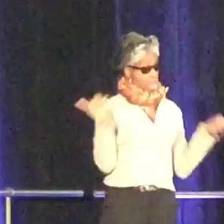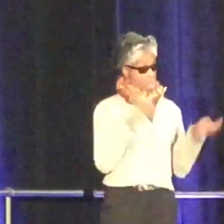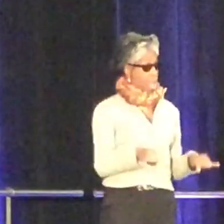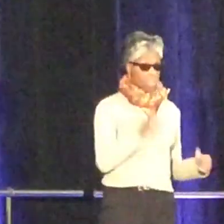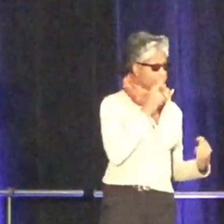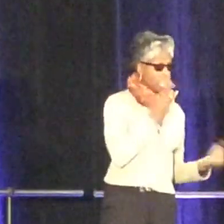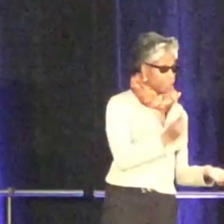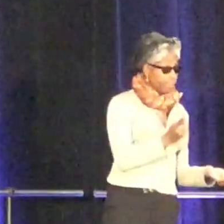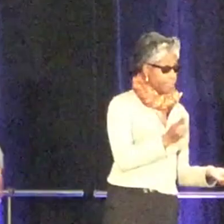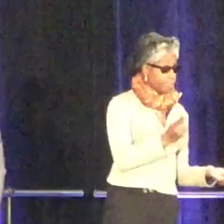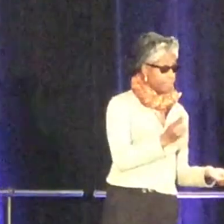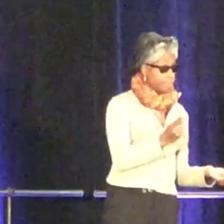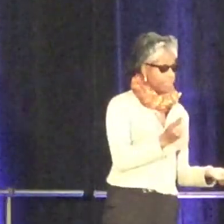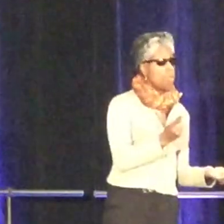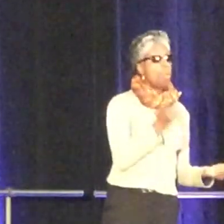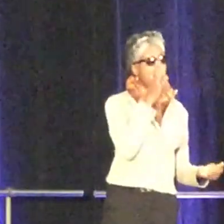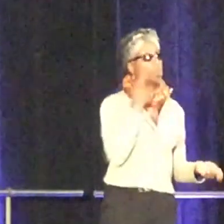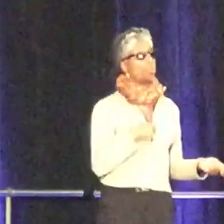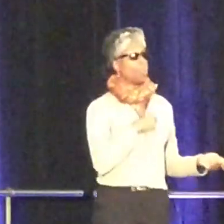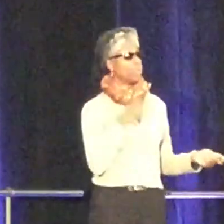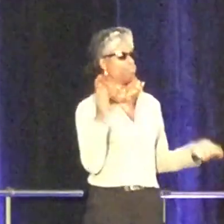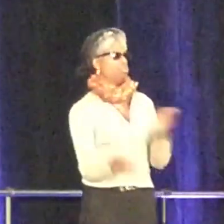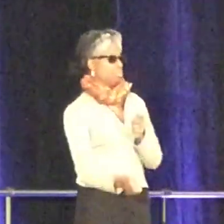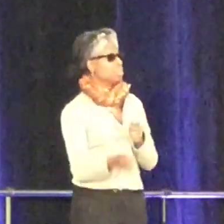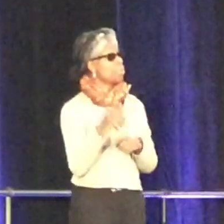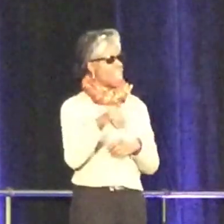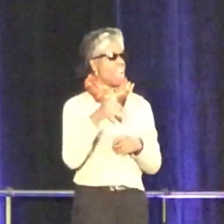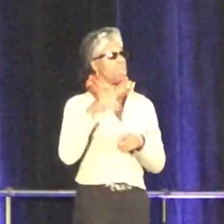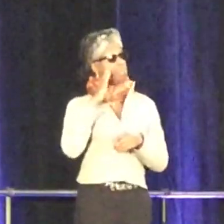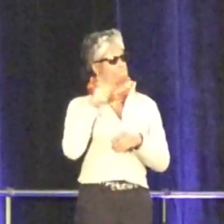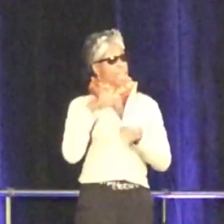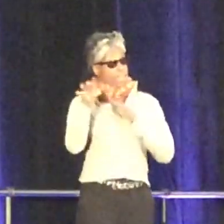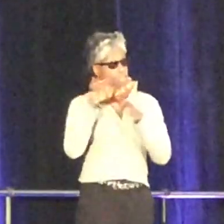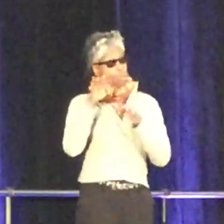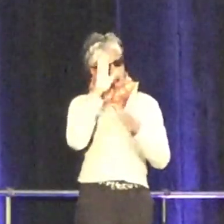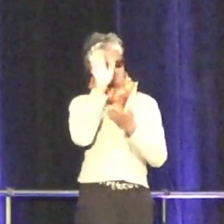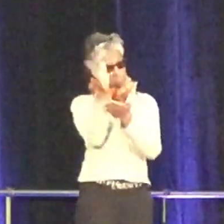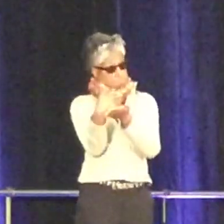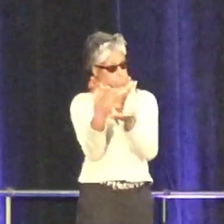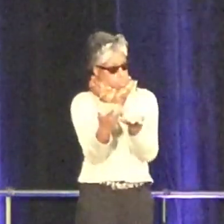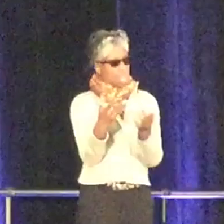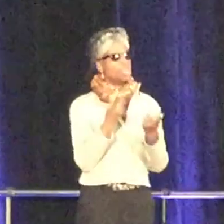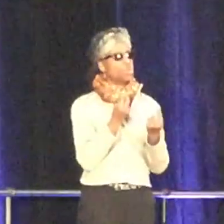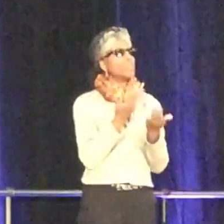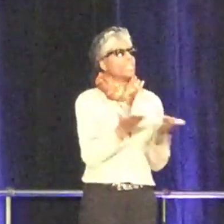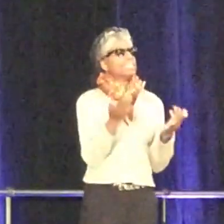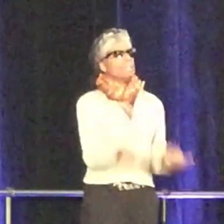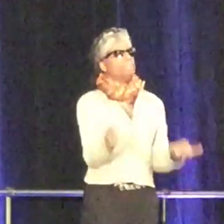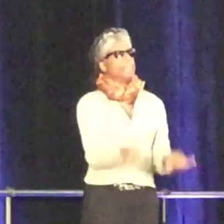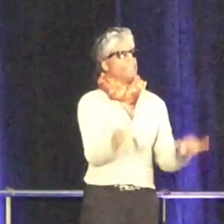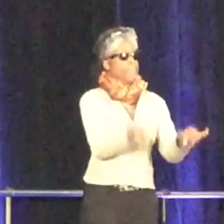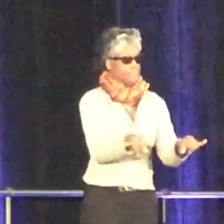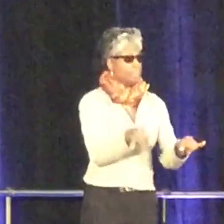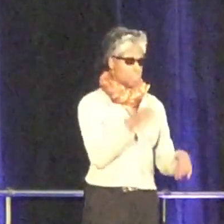right? Those of you who need it more academically, though, you don't like how I just presented to you, or you sitting here offensive because you're not used to